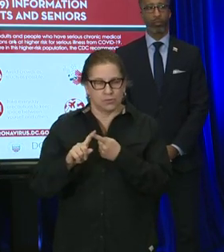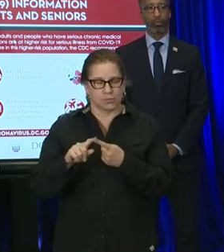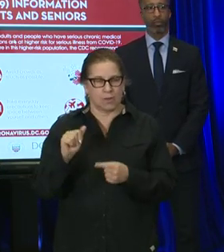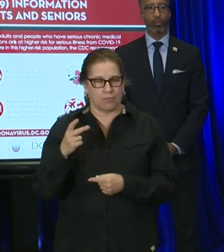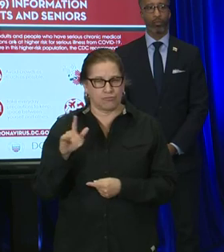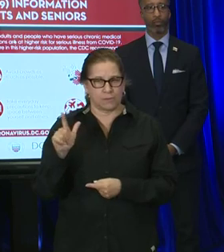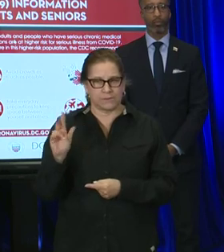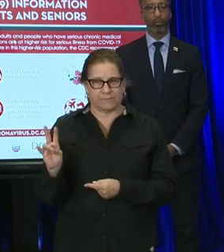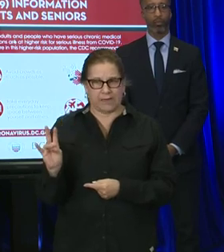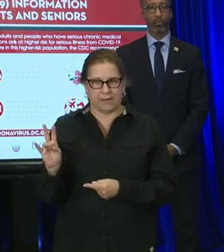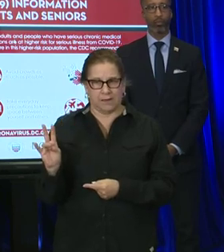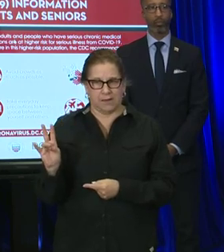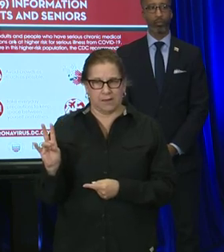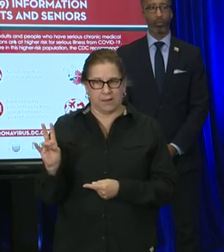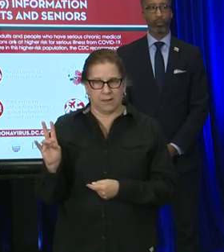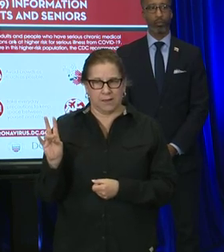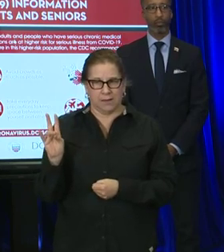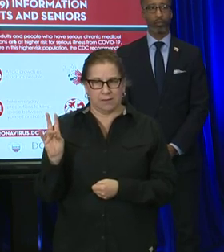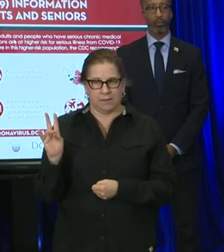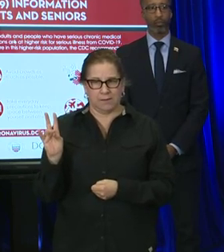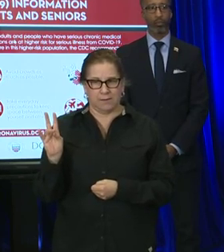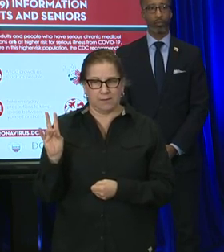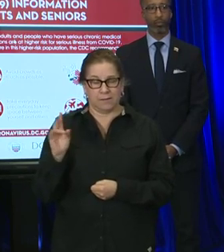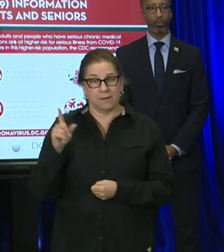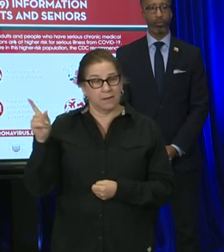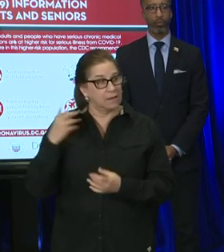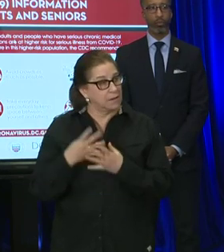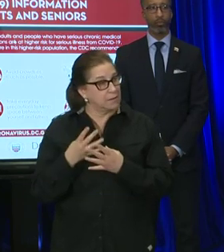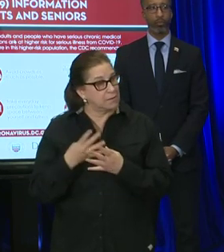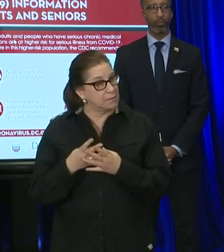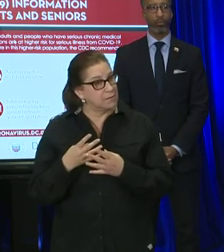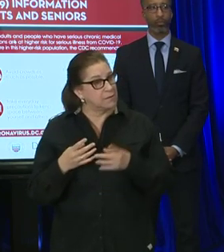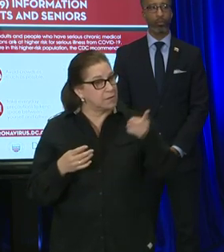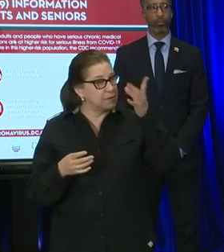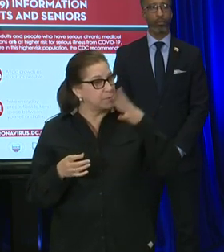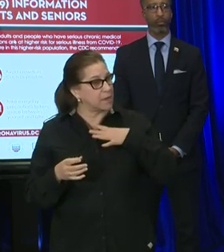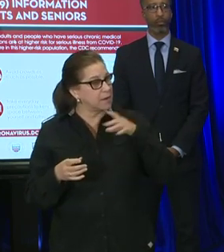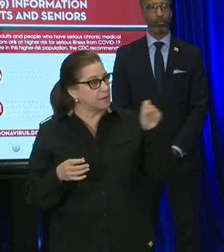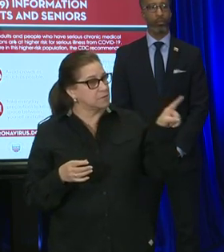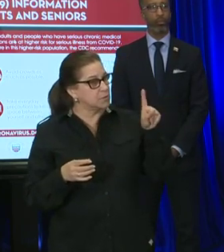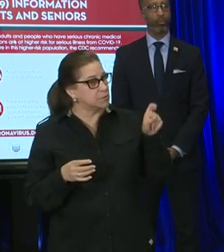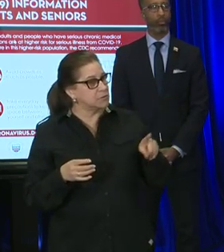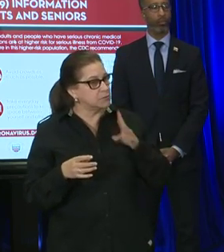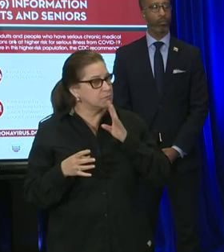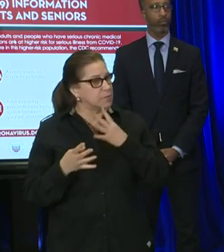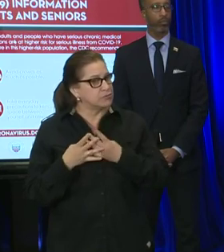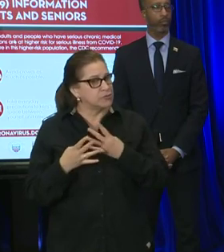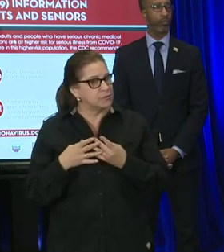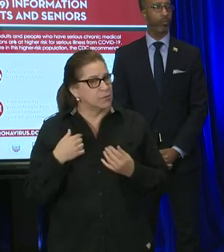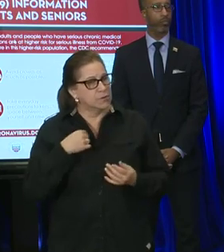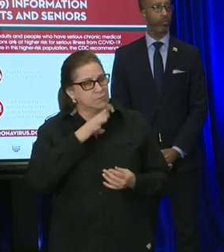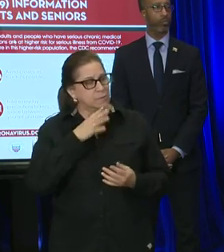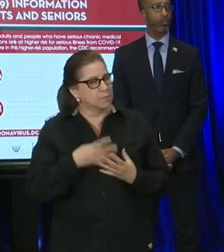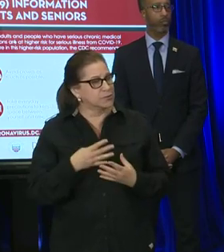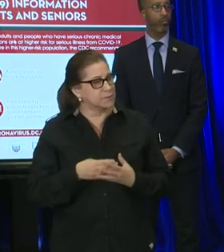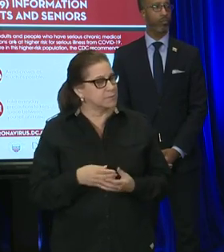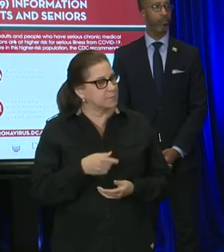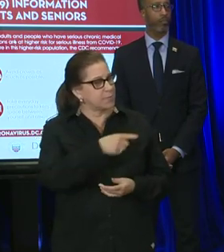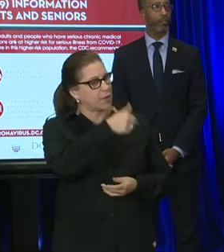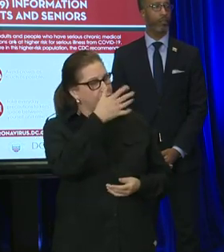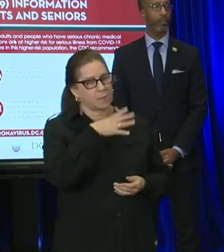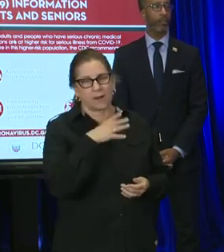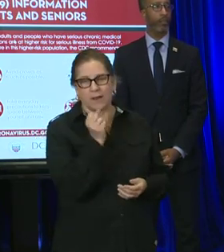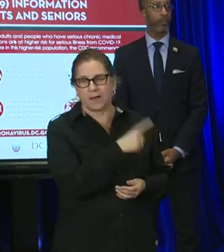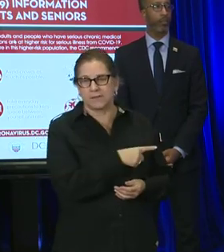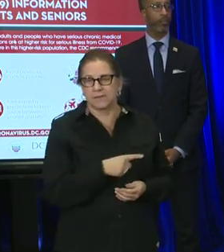was tested? I don't know about no, I don't. Yes. Can you update us on any first